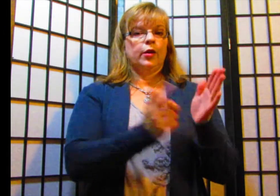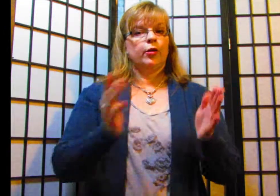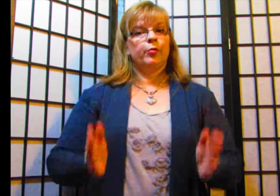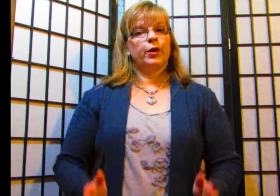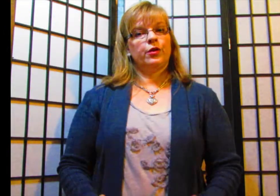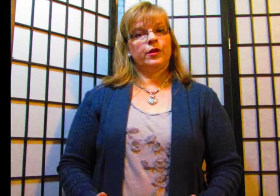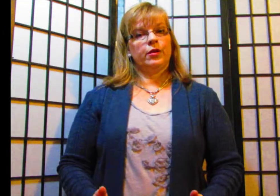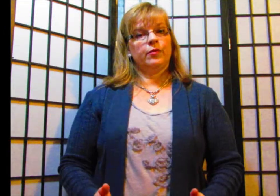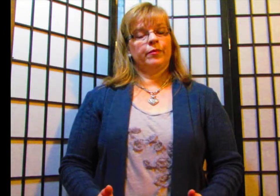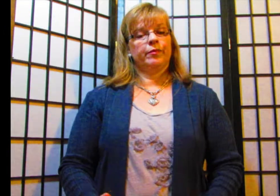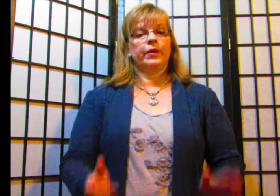person.